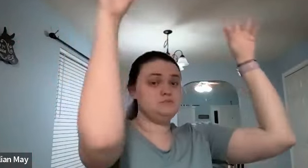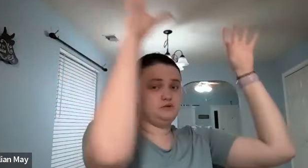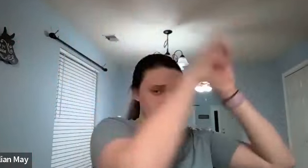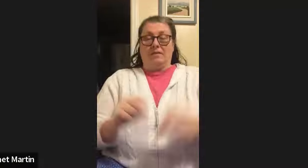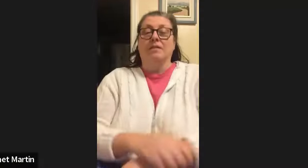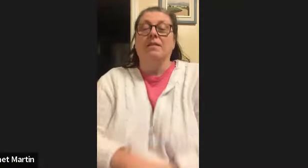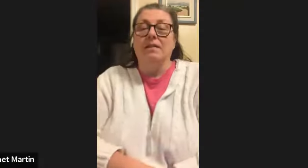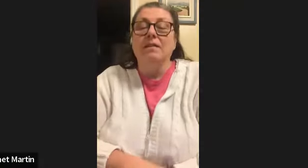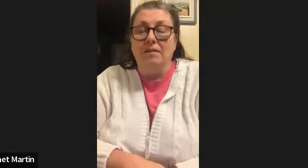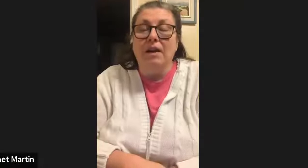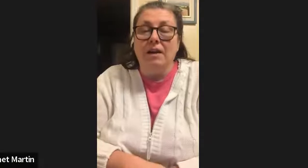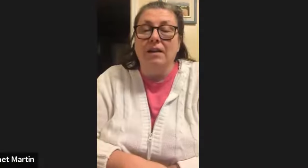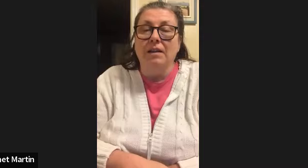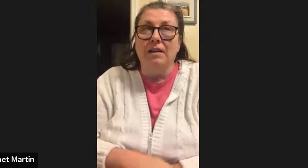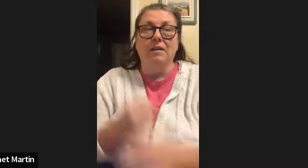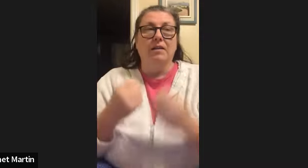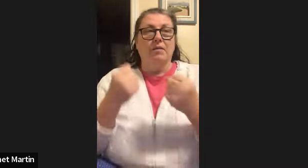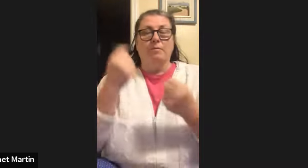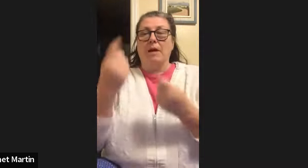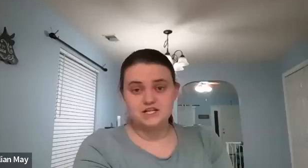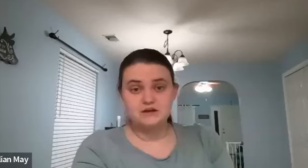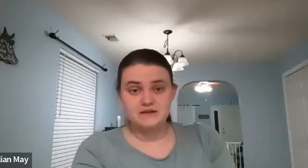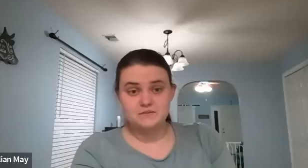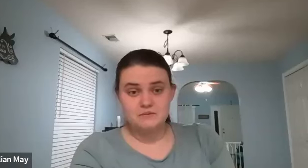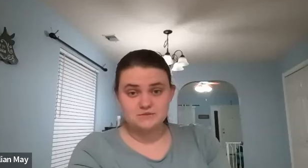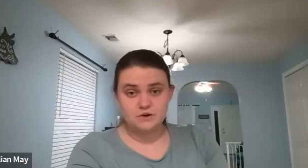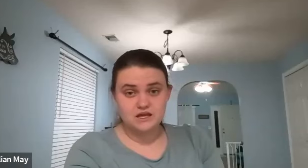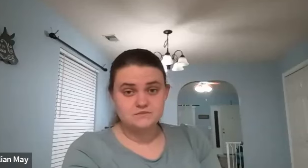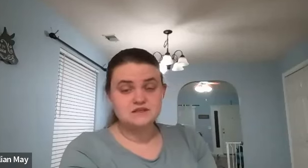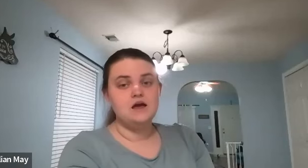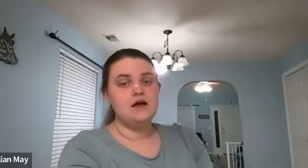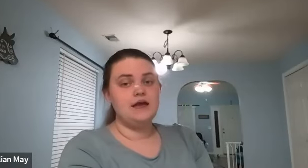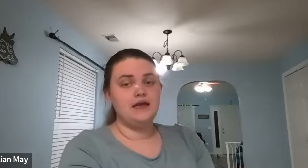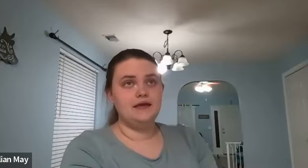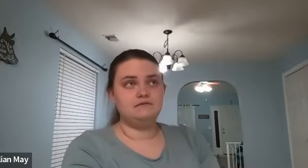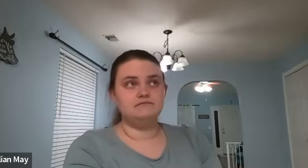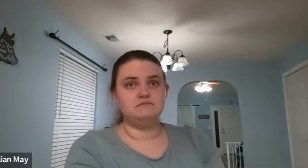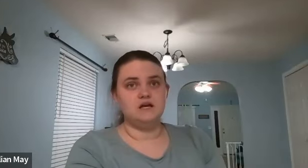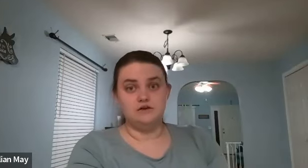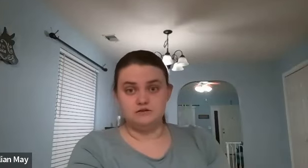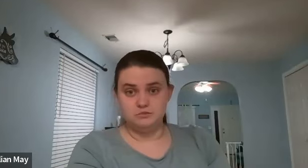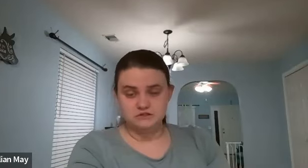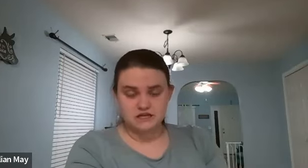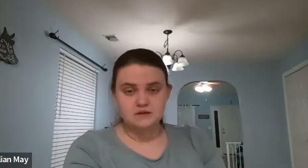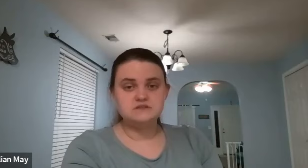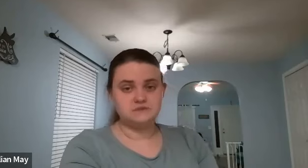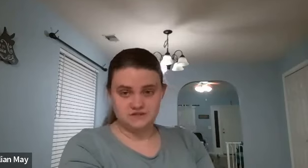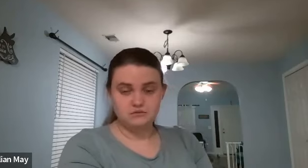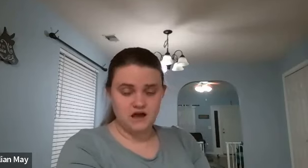Mm, explosions. Yeah. okay, Because people are singing the national anthem at baseball games and other sports games. Sometimes they will have